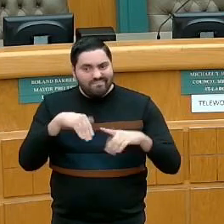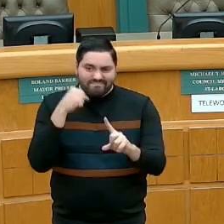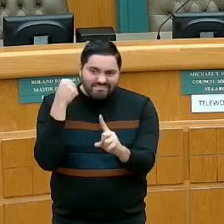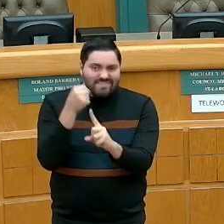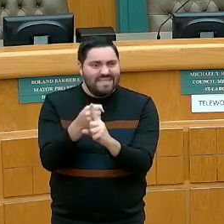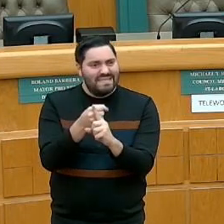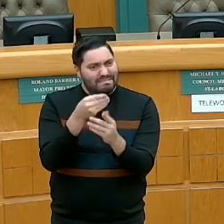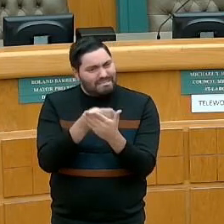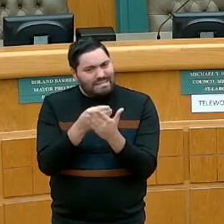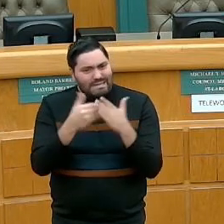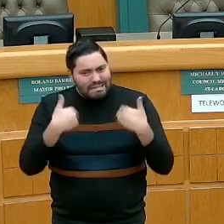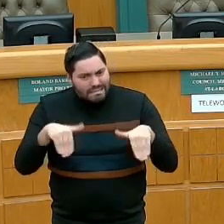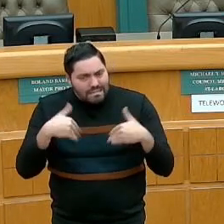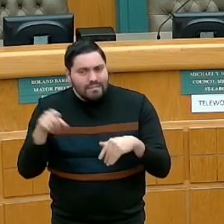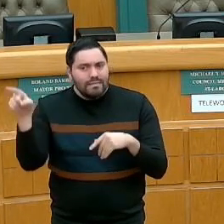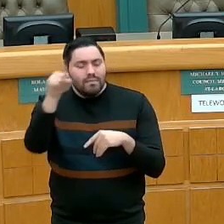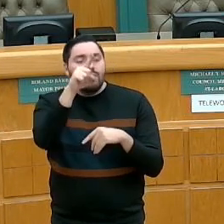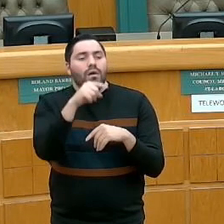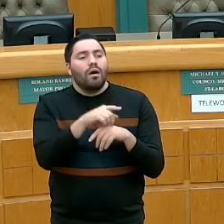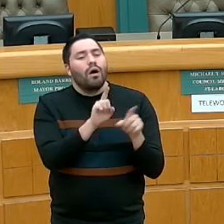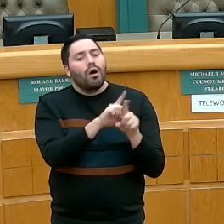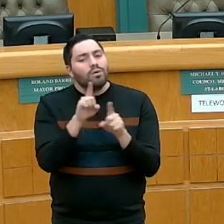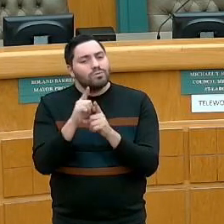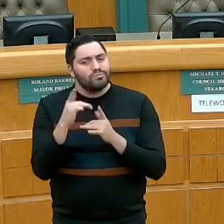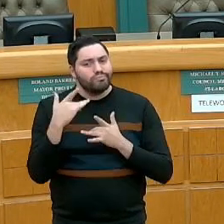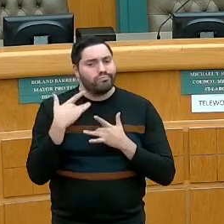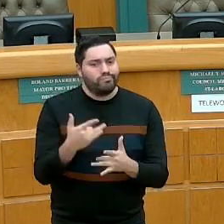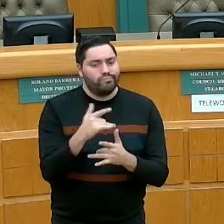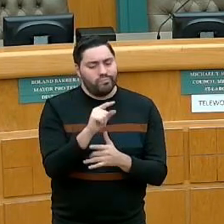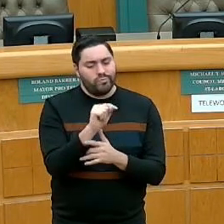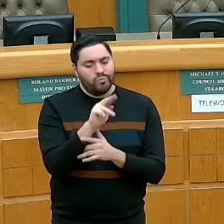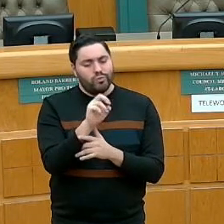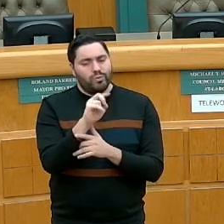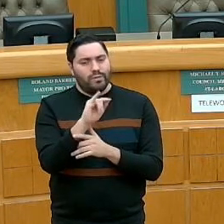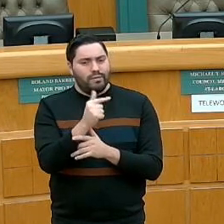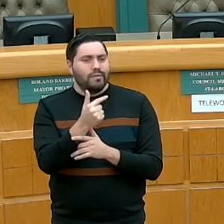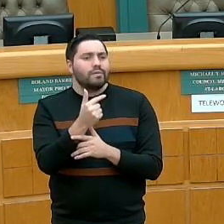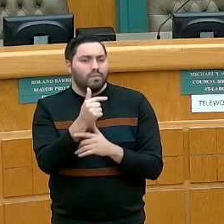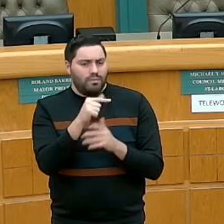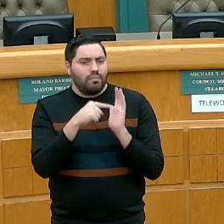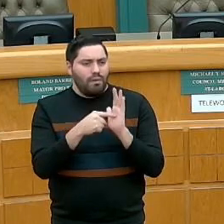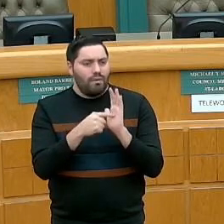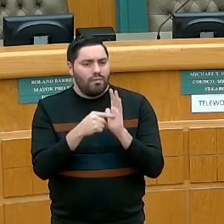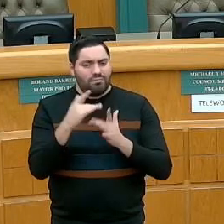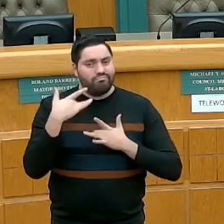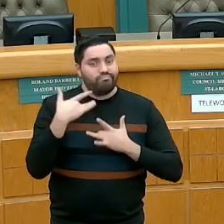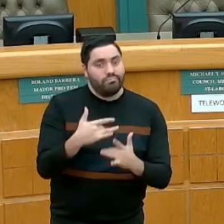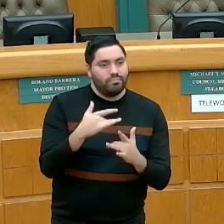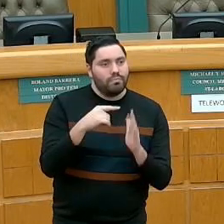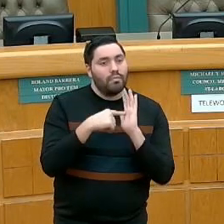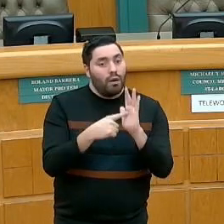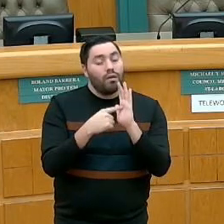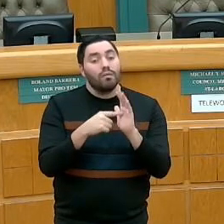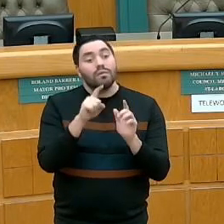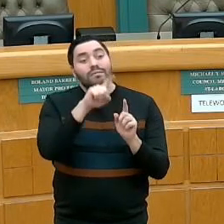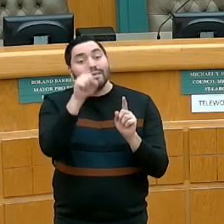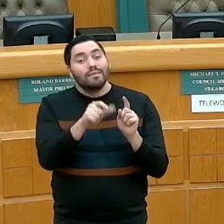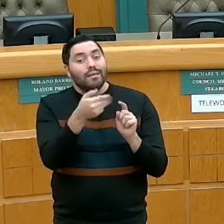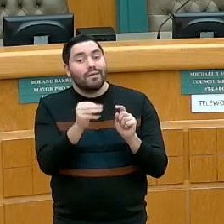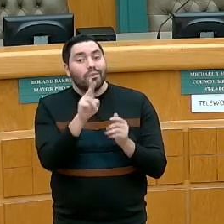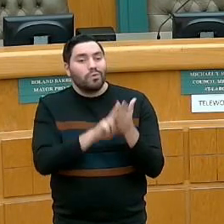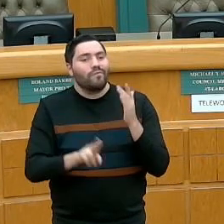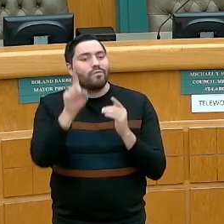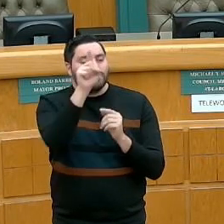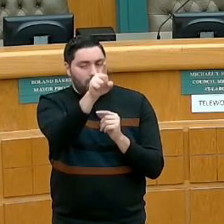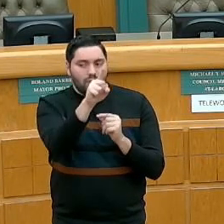then we want to talk to you about a trending model that we have been developing, actually that Texas A&M Corpus Christi has been developing. This